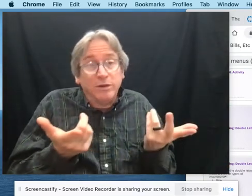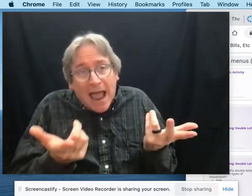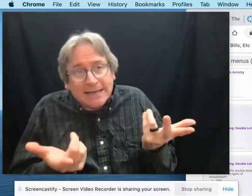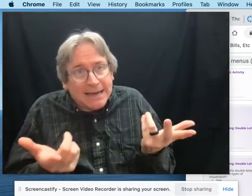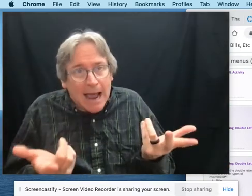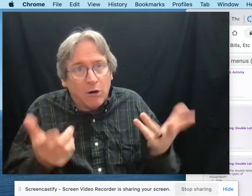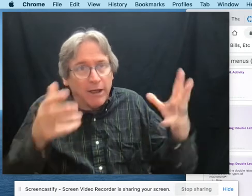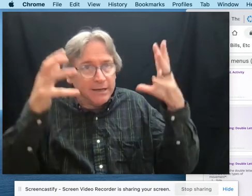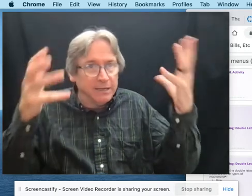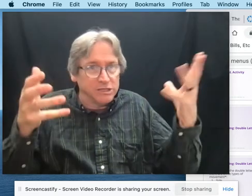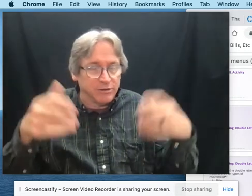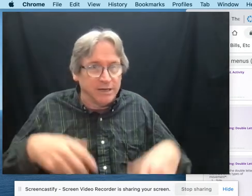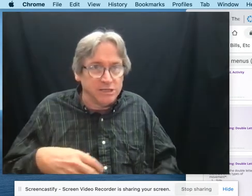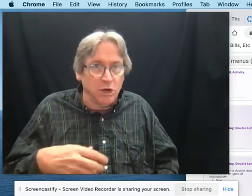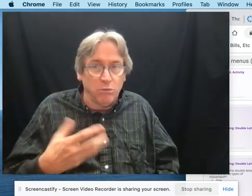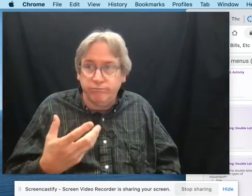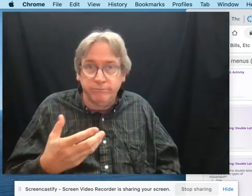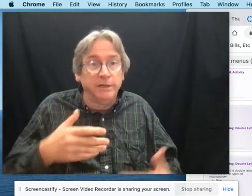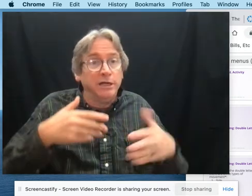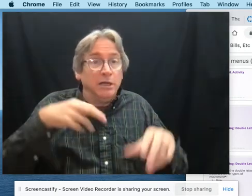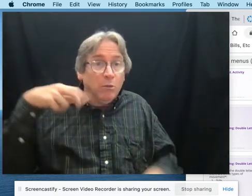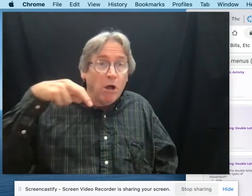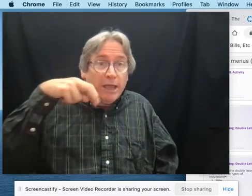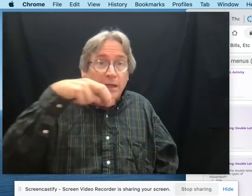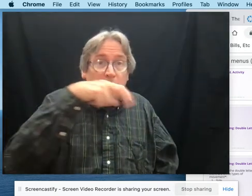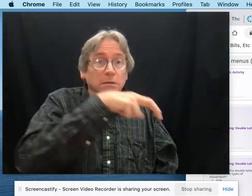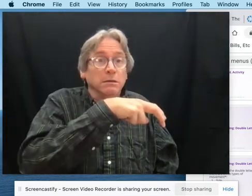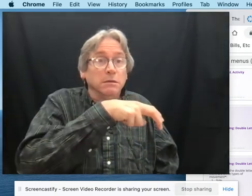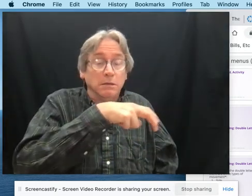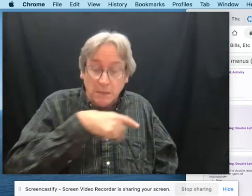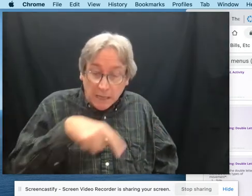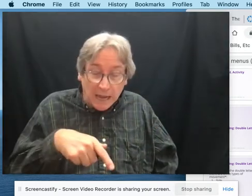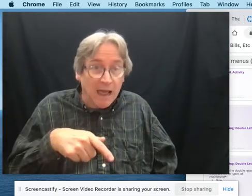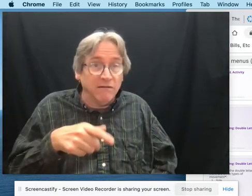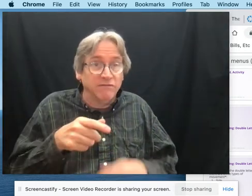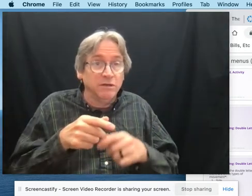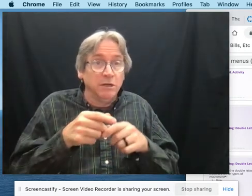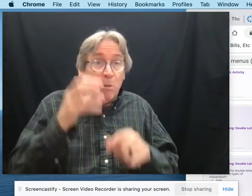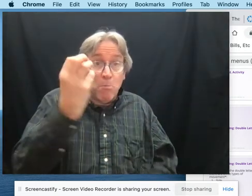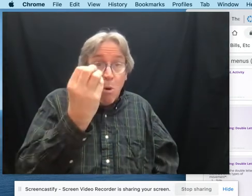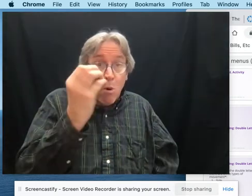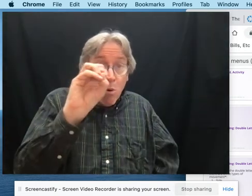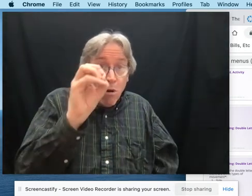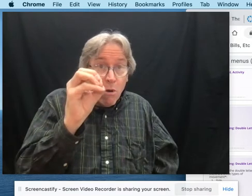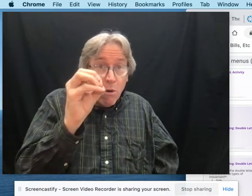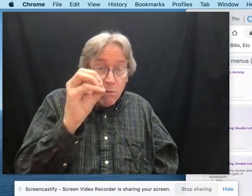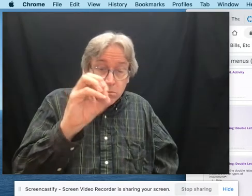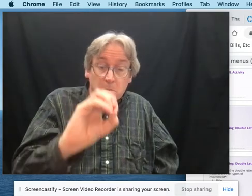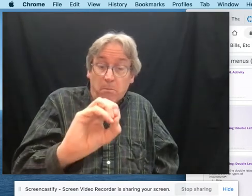So I would act it out and illustrate it. So walking, have,